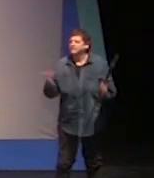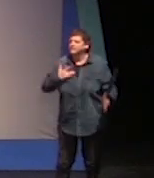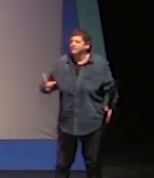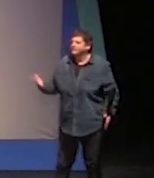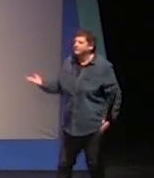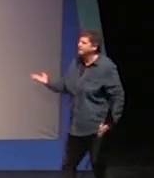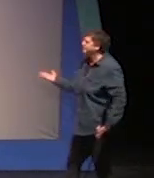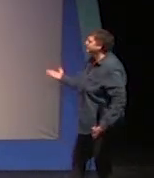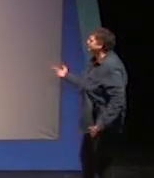have the fight.